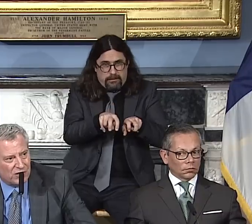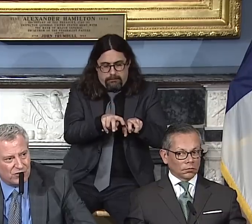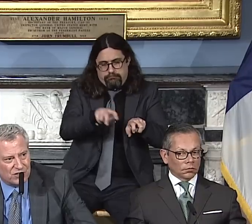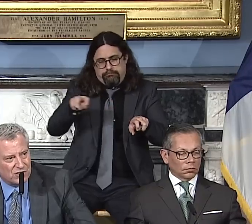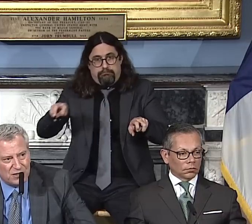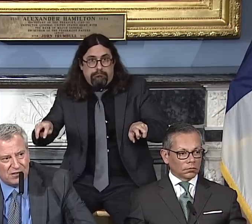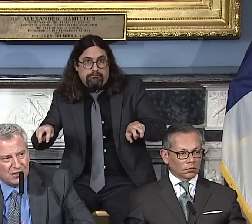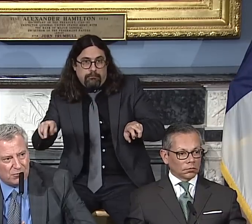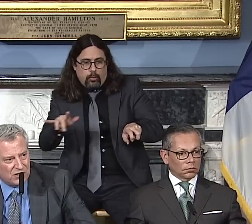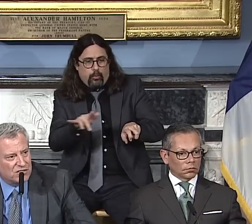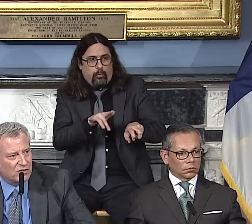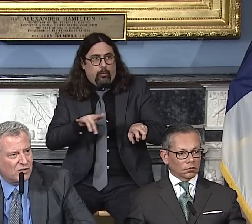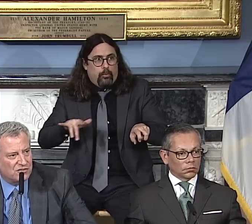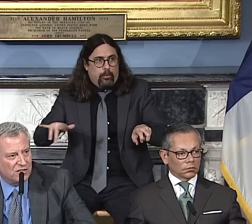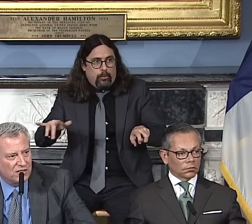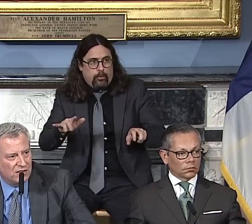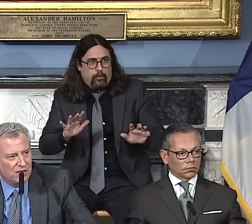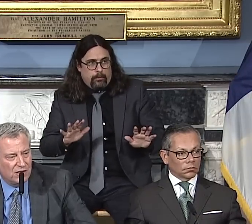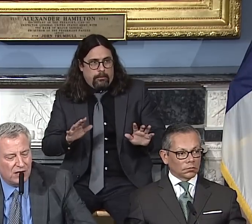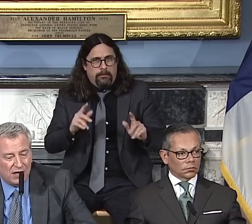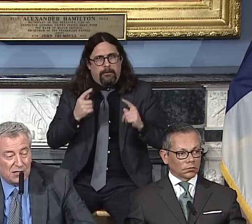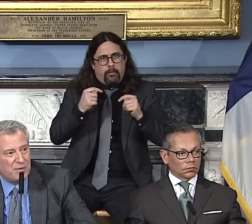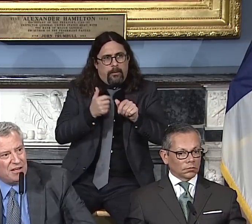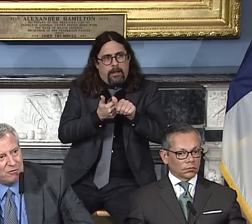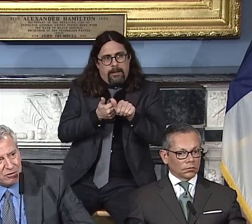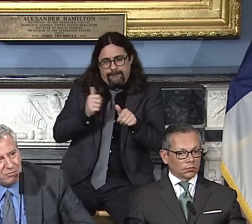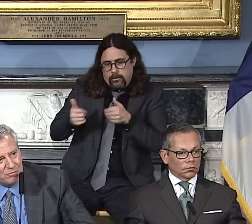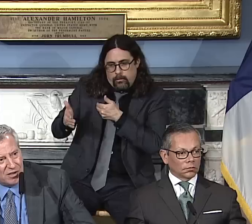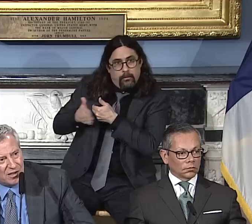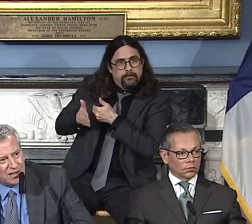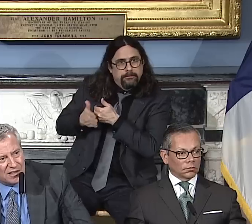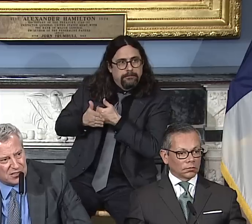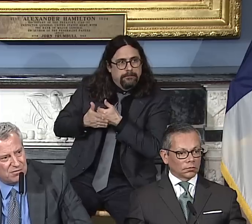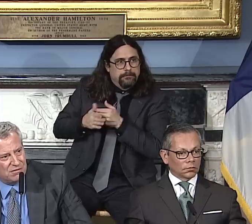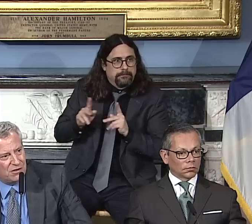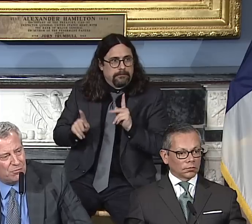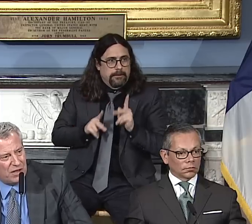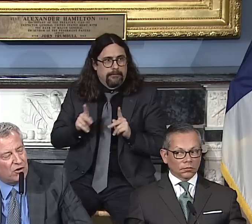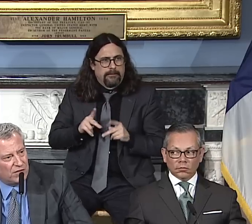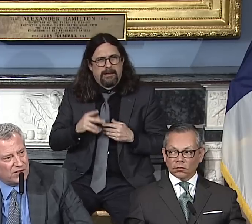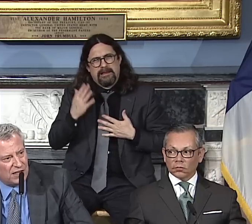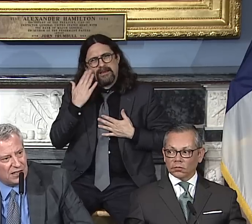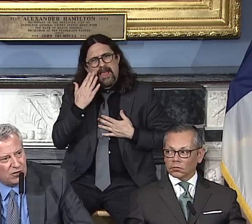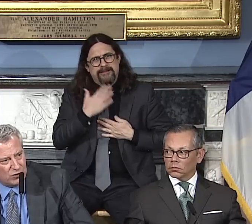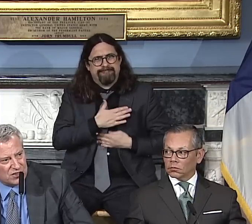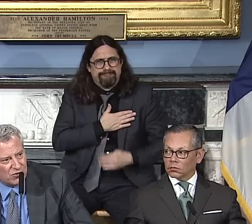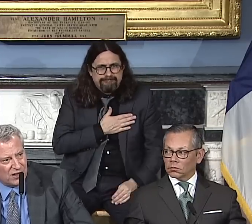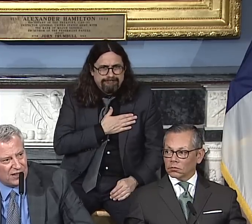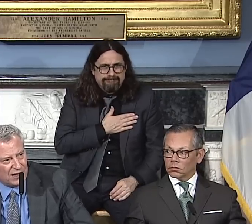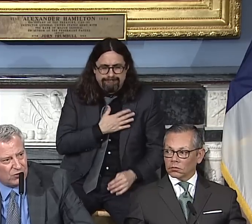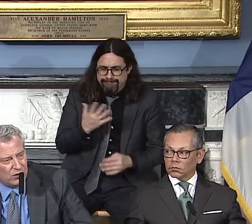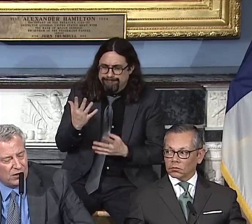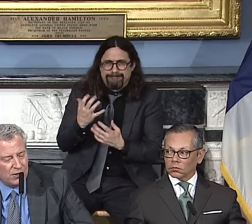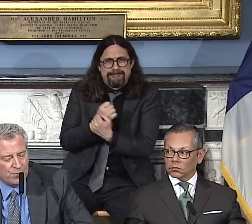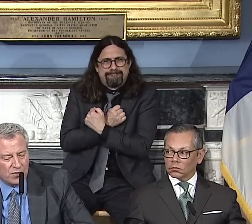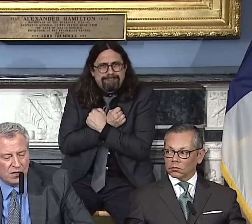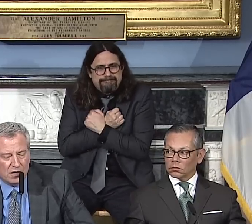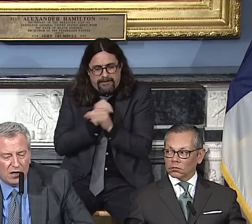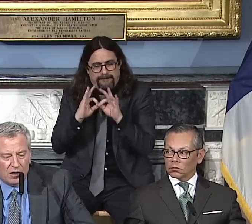what I would argue, just to be abundance of caution. It's painful, but I think it's, you know, better than taking a risk right